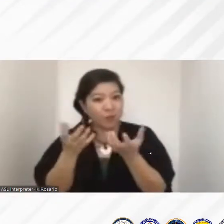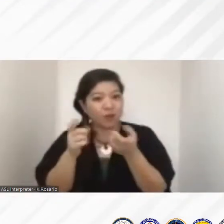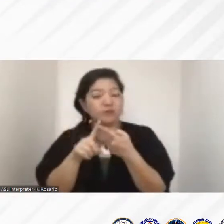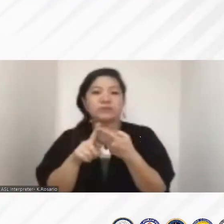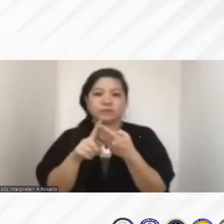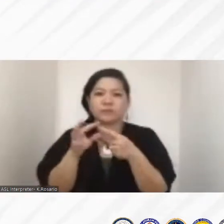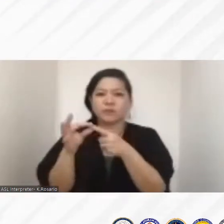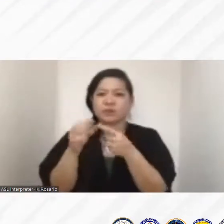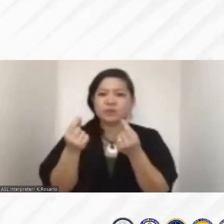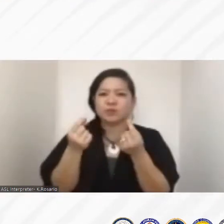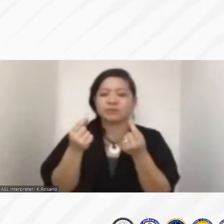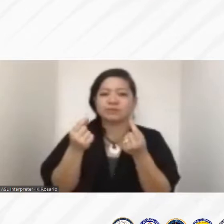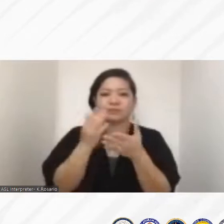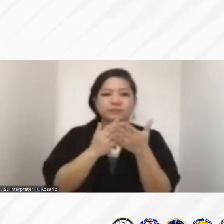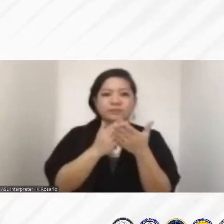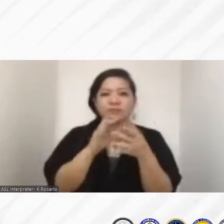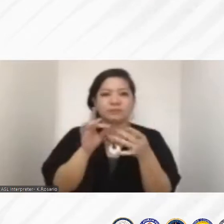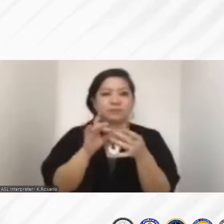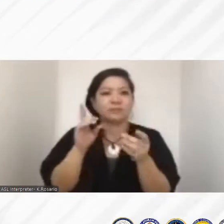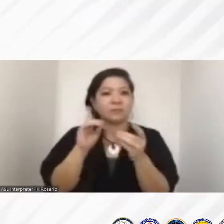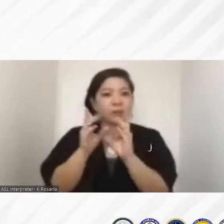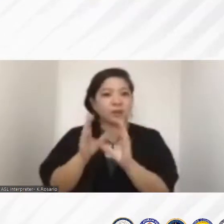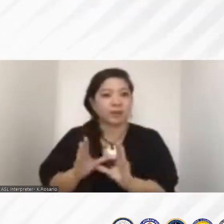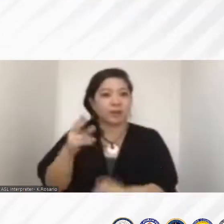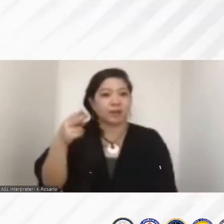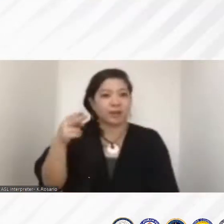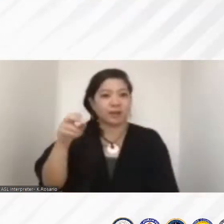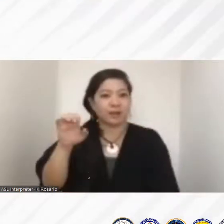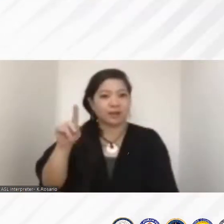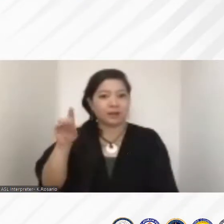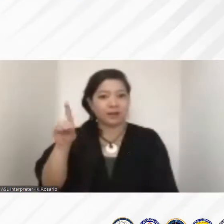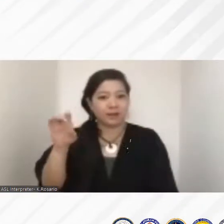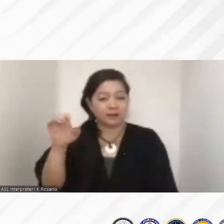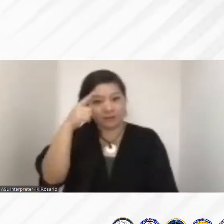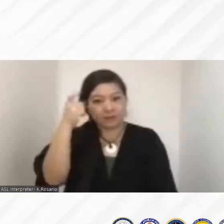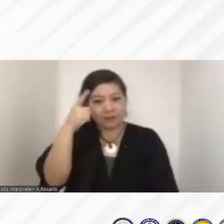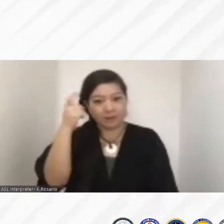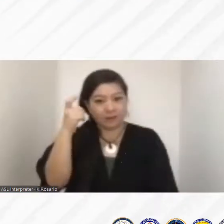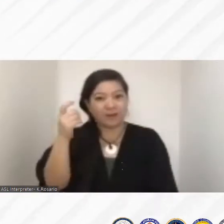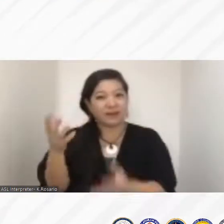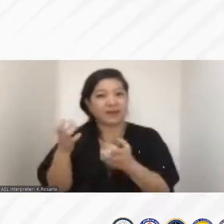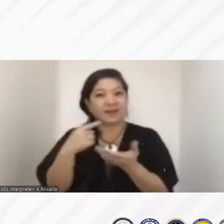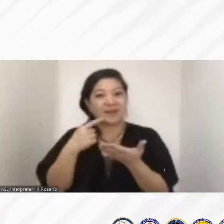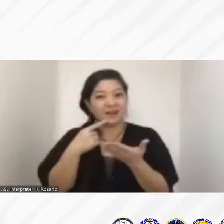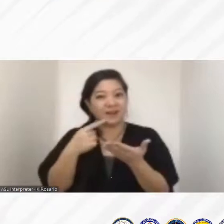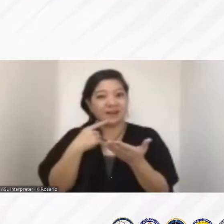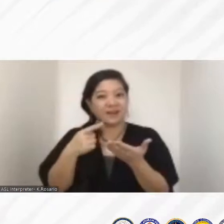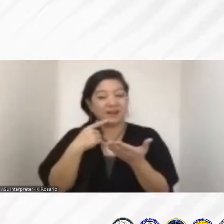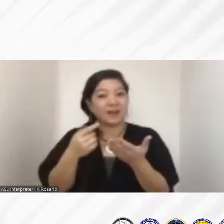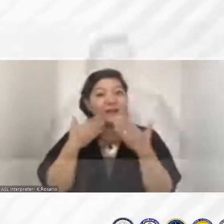do a shout out to Director Heidig because I want to say,